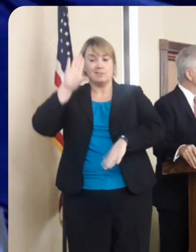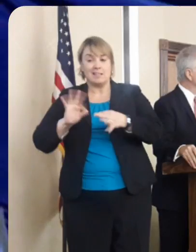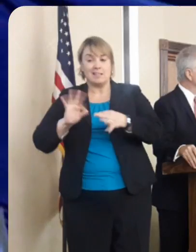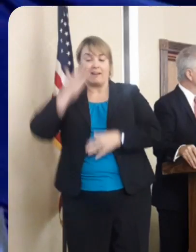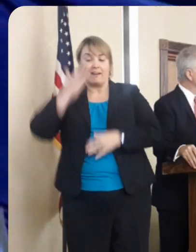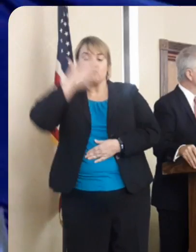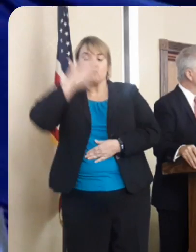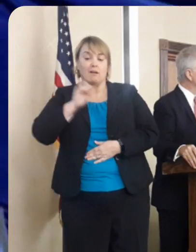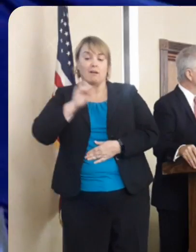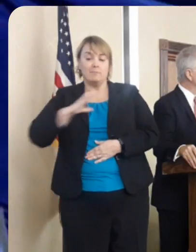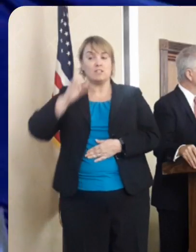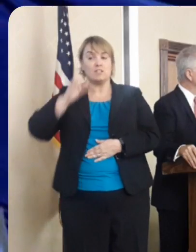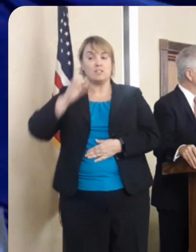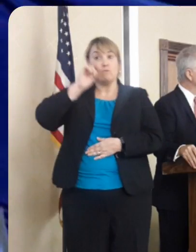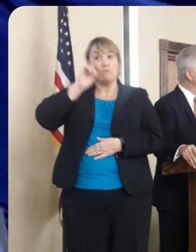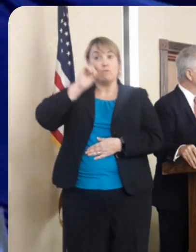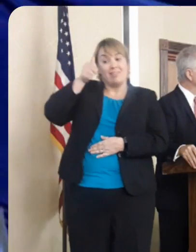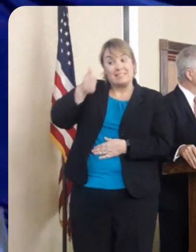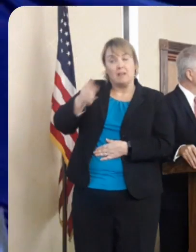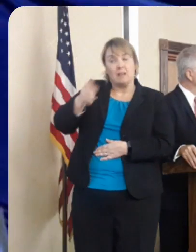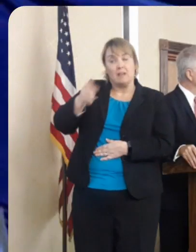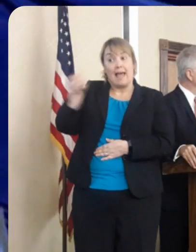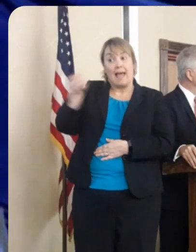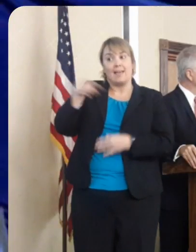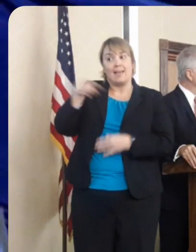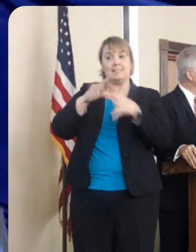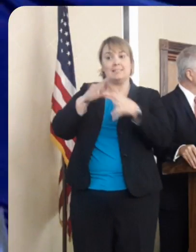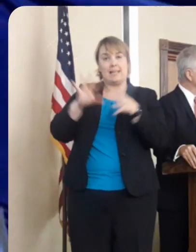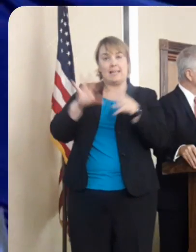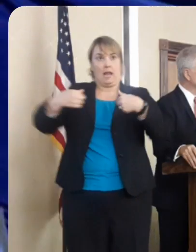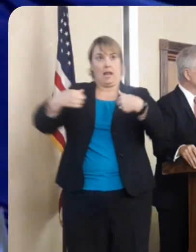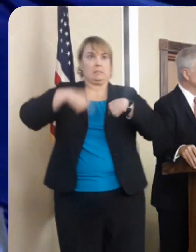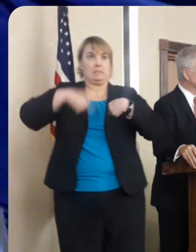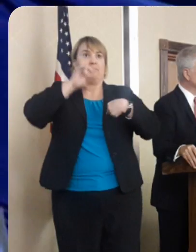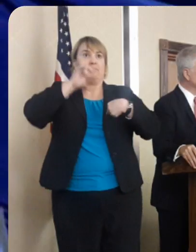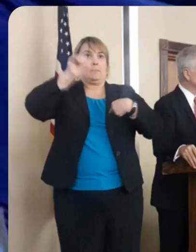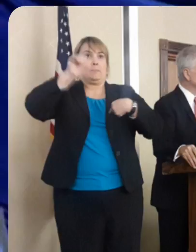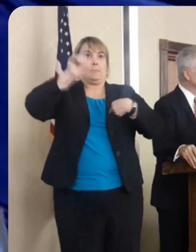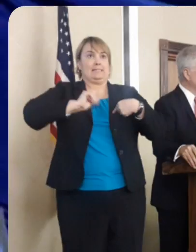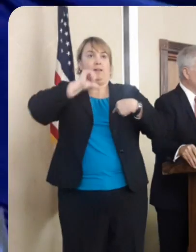they state that they're speaking on their own behalf?